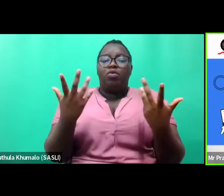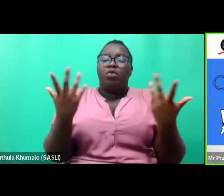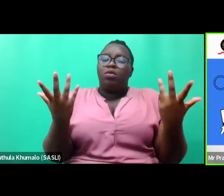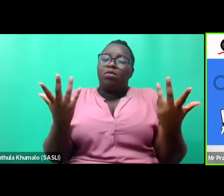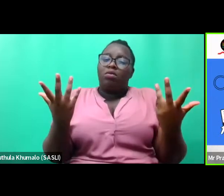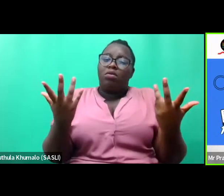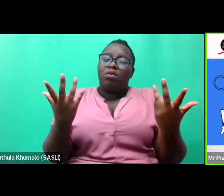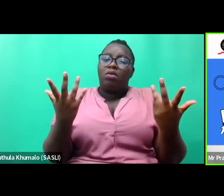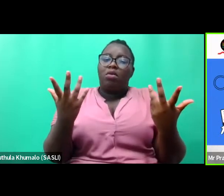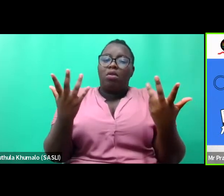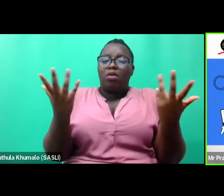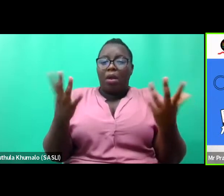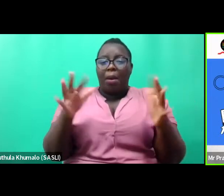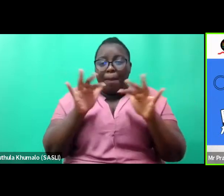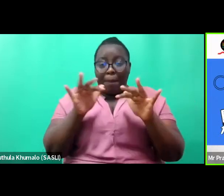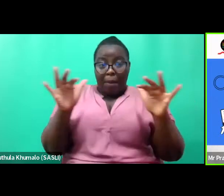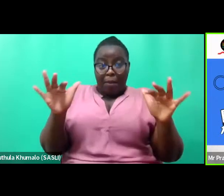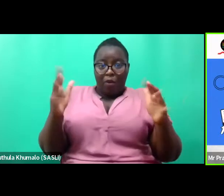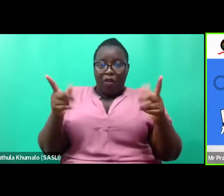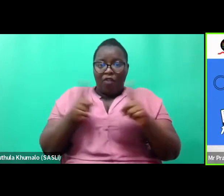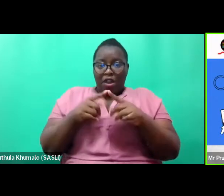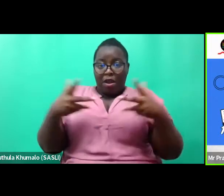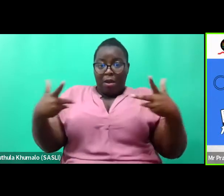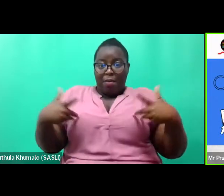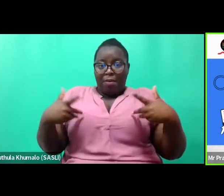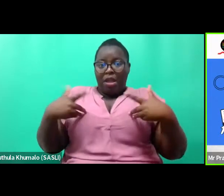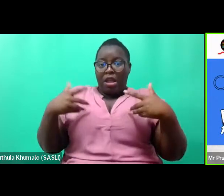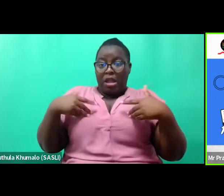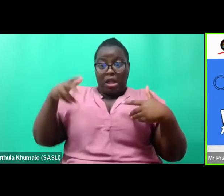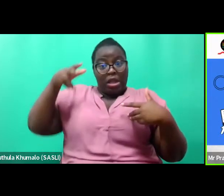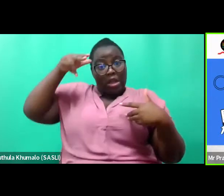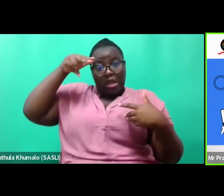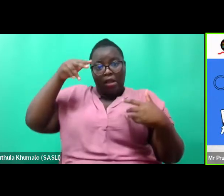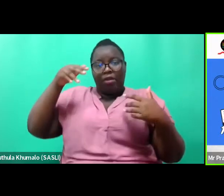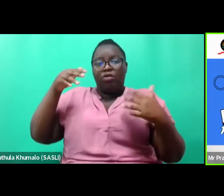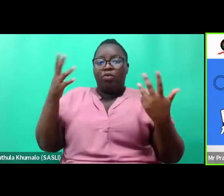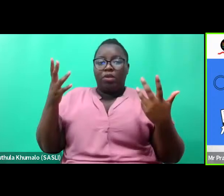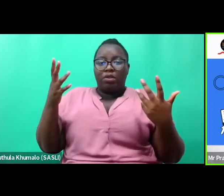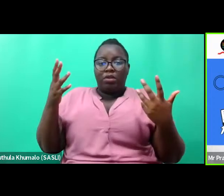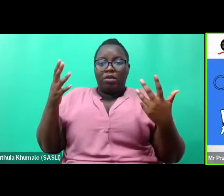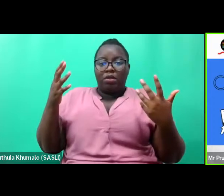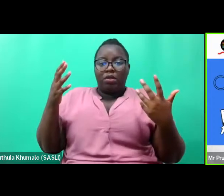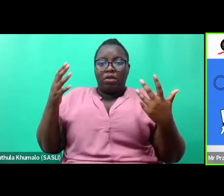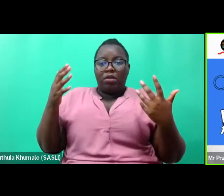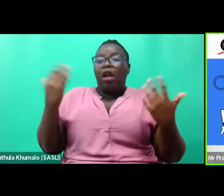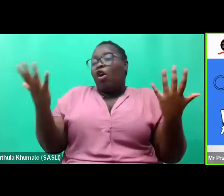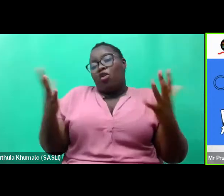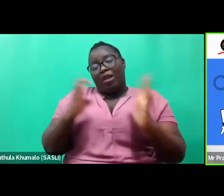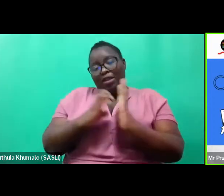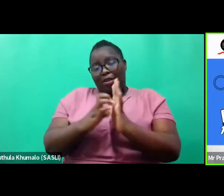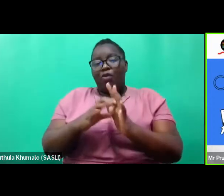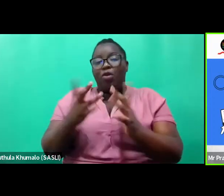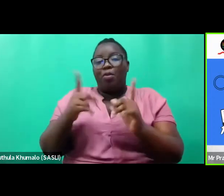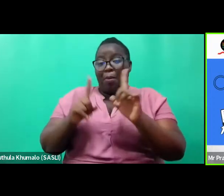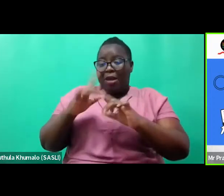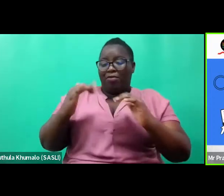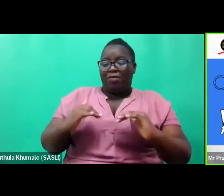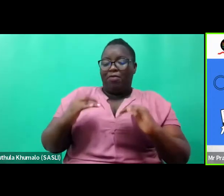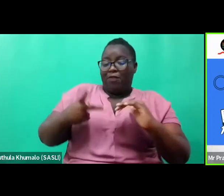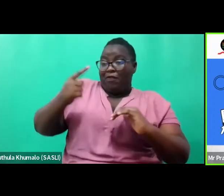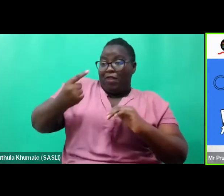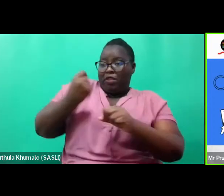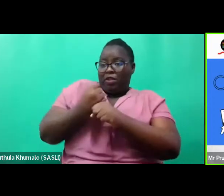people like me graduate to the next level, from when we go from first year to second year subjects, we just